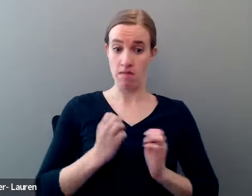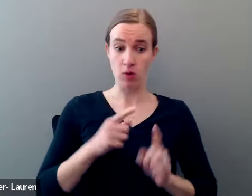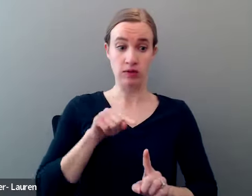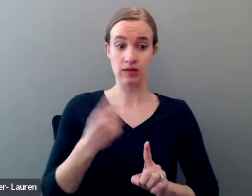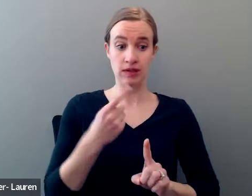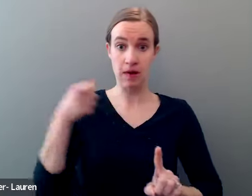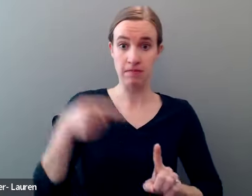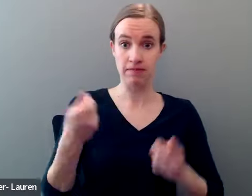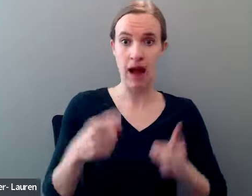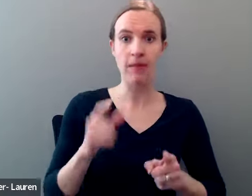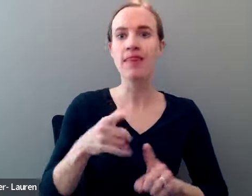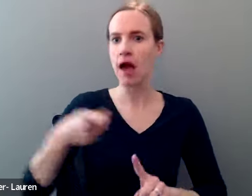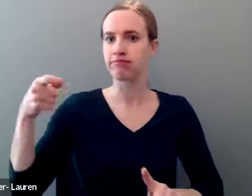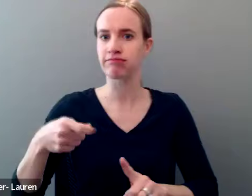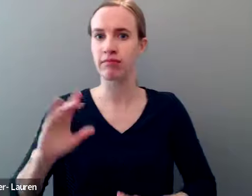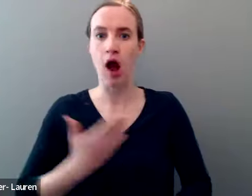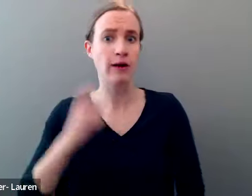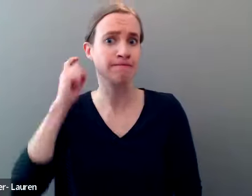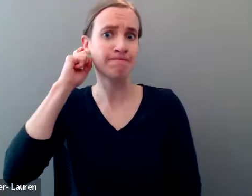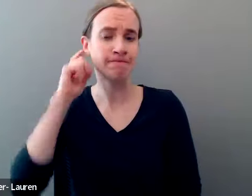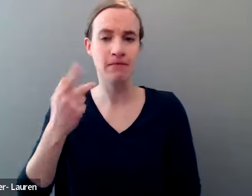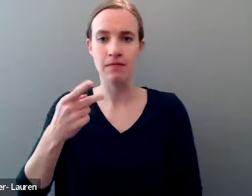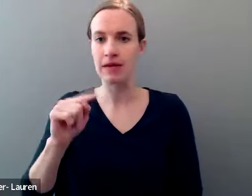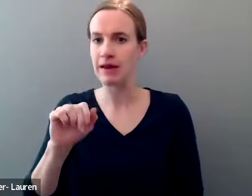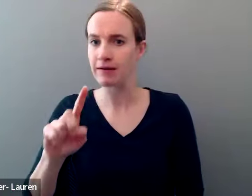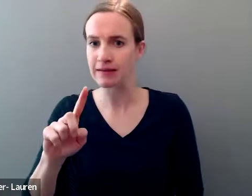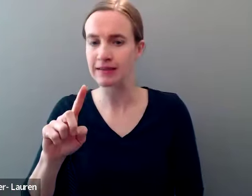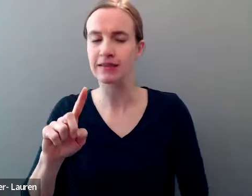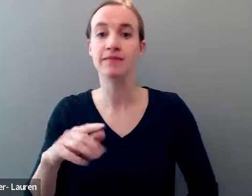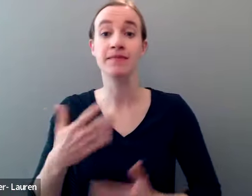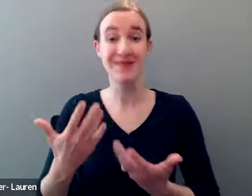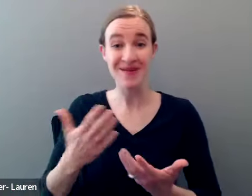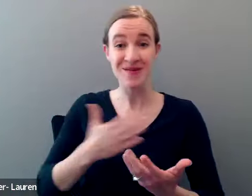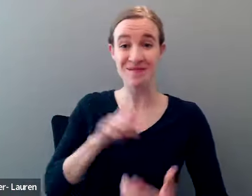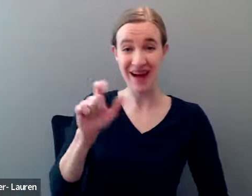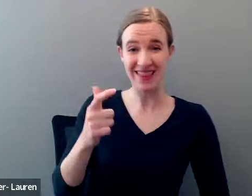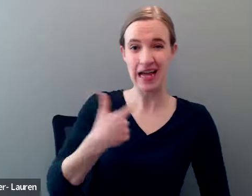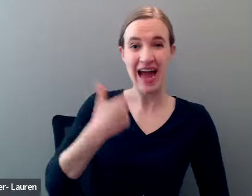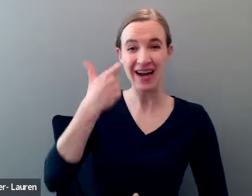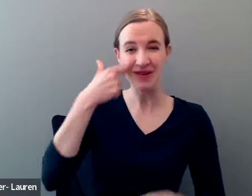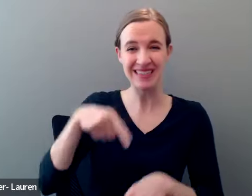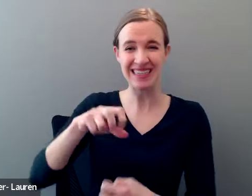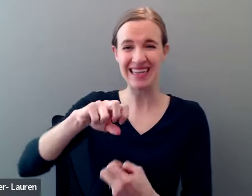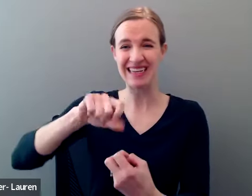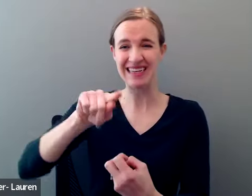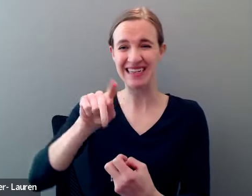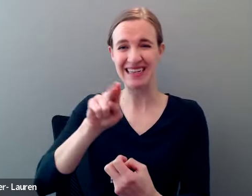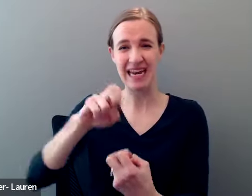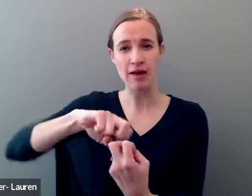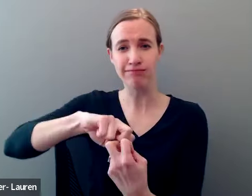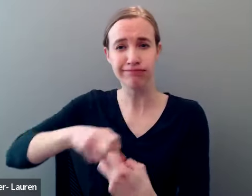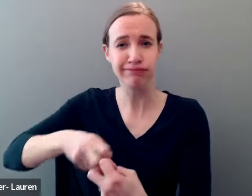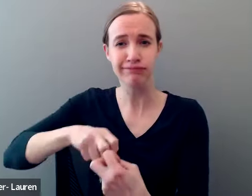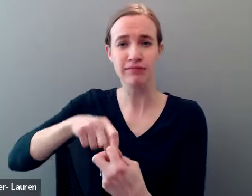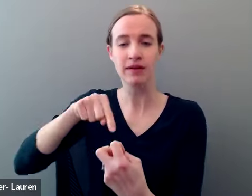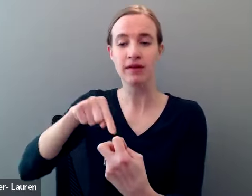our emotions. And my leg, when I just twisted my knee wrong, my muscles in my leg had